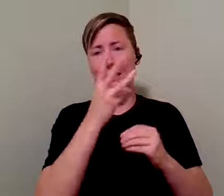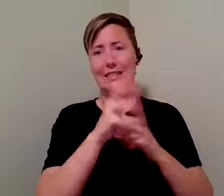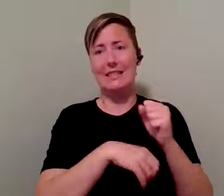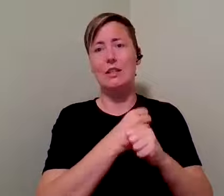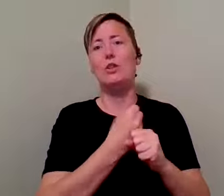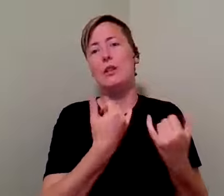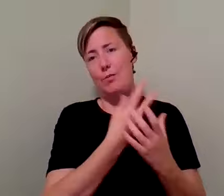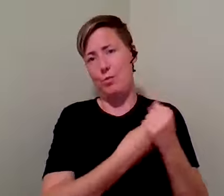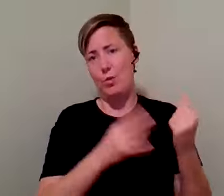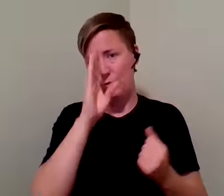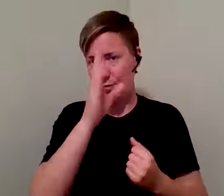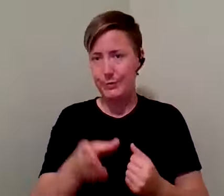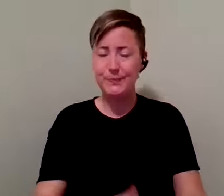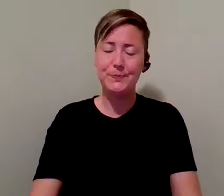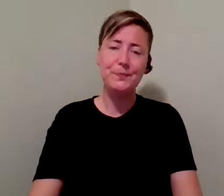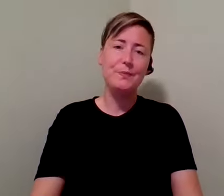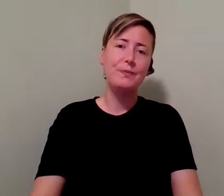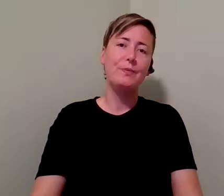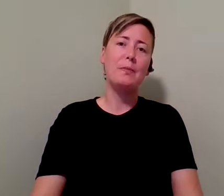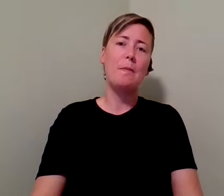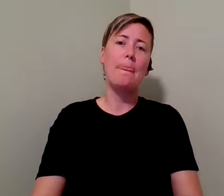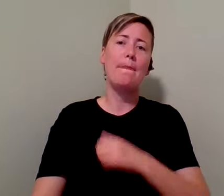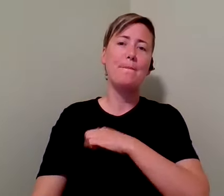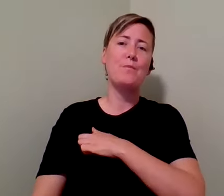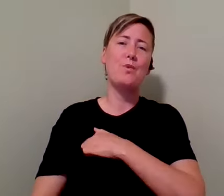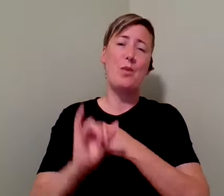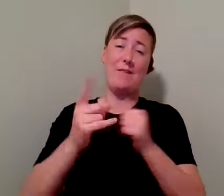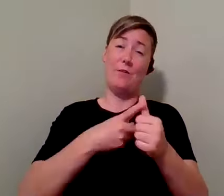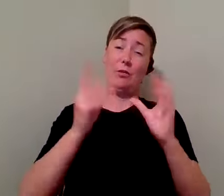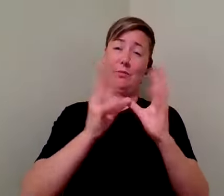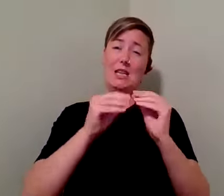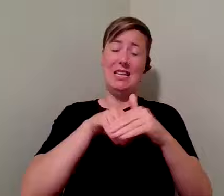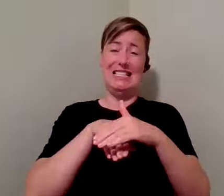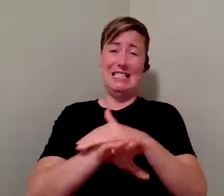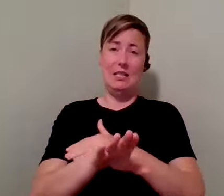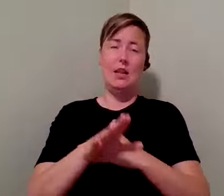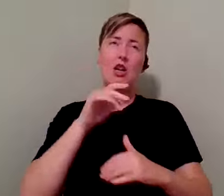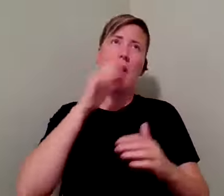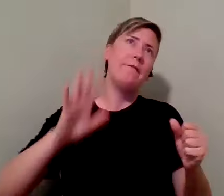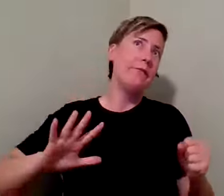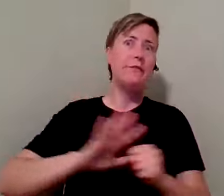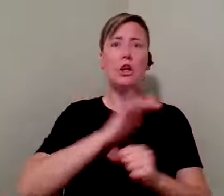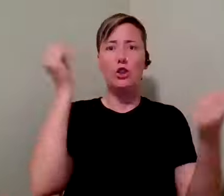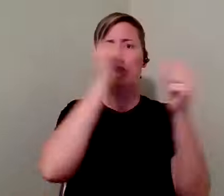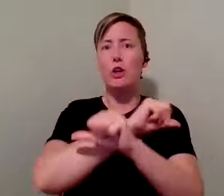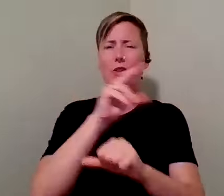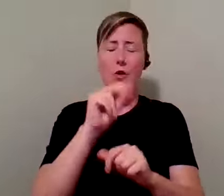when I walked to this meeting, I wasn't completely drunk, but I was 22 and